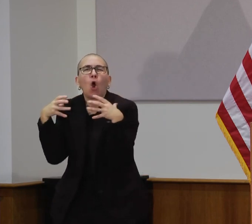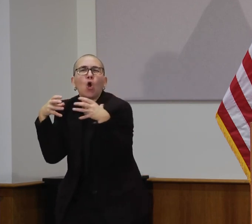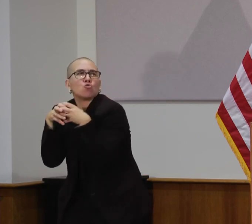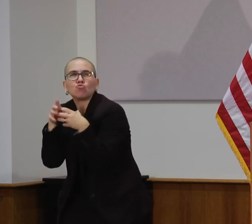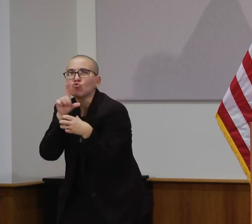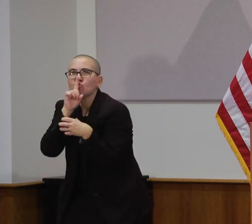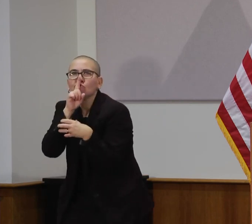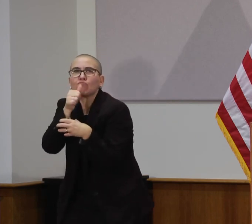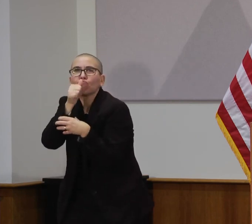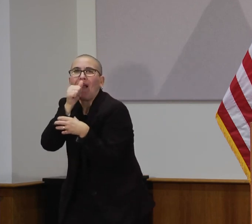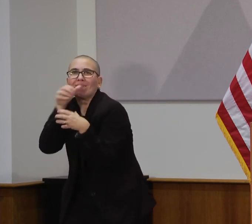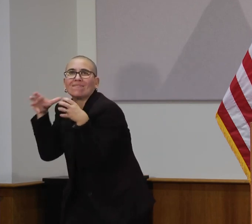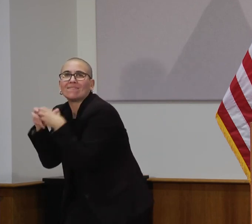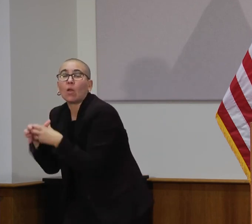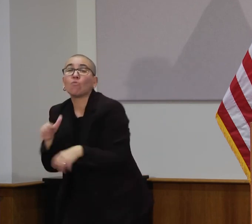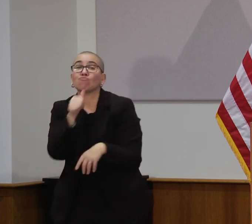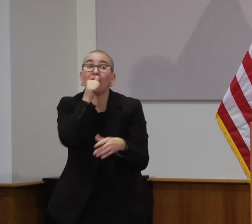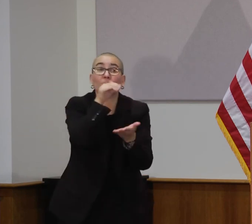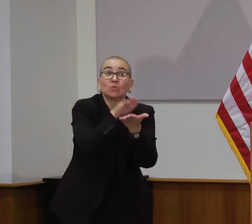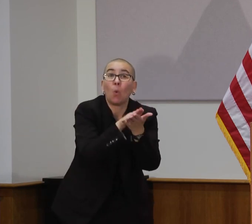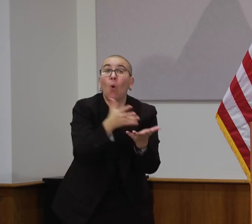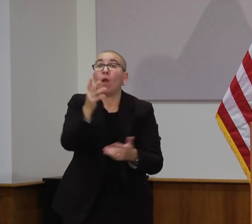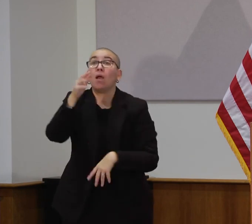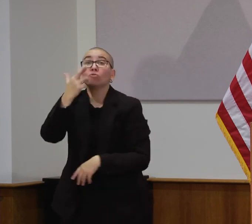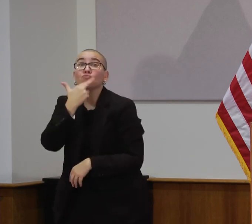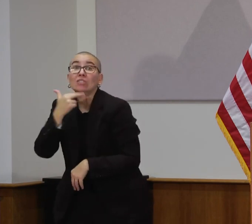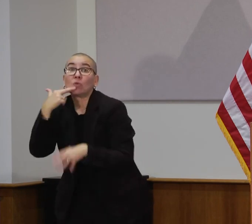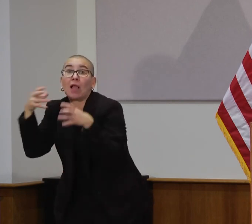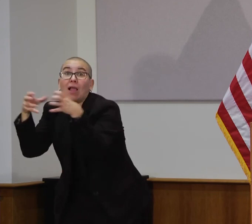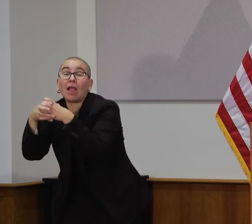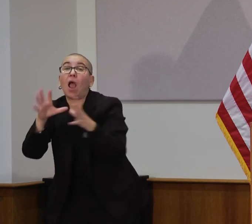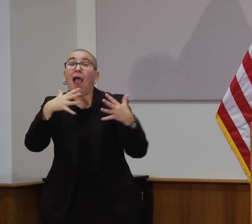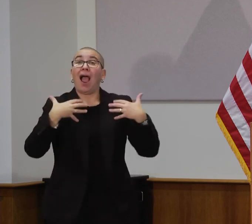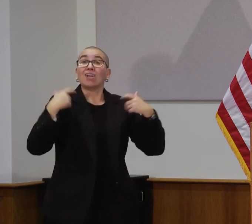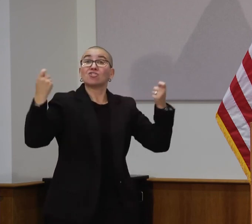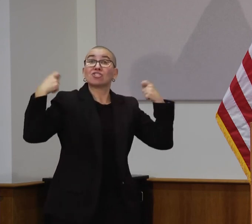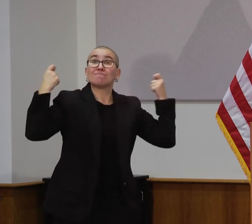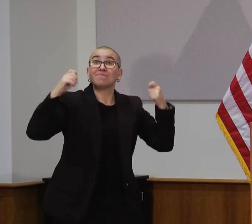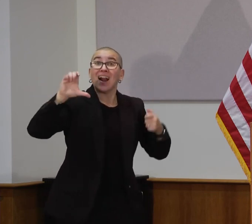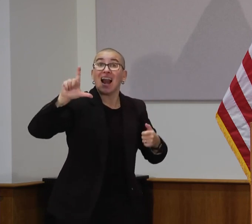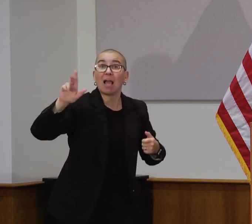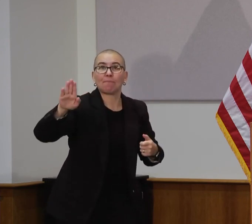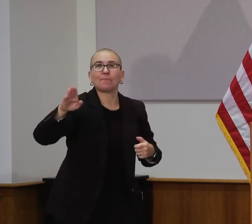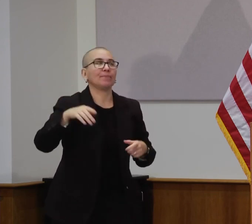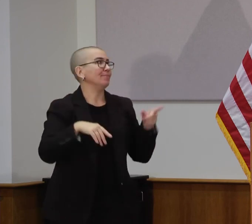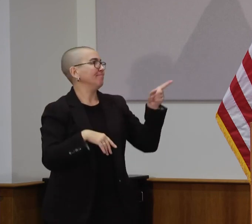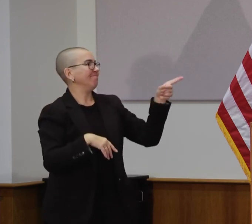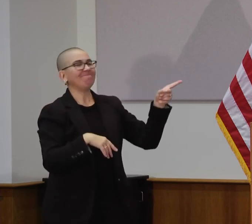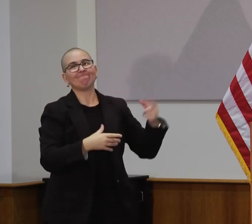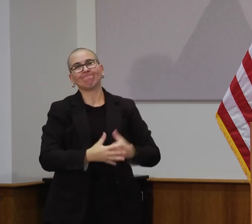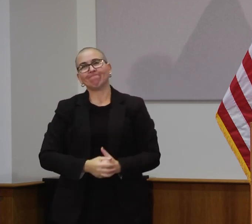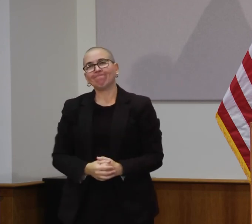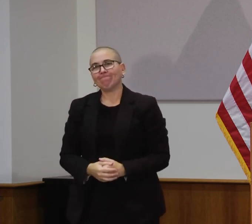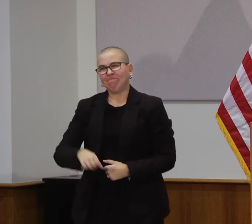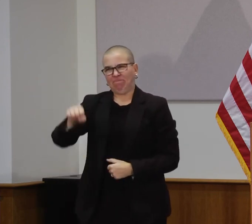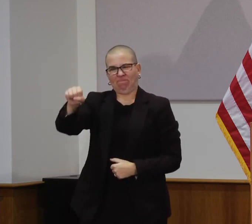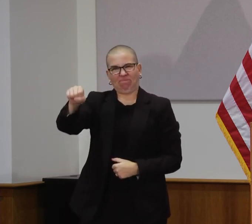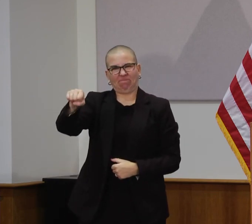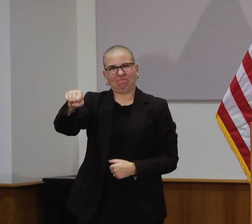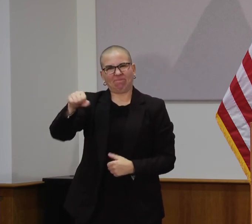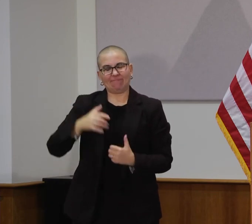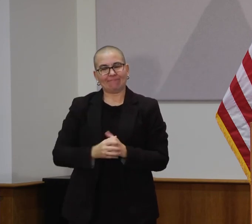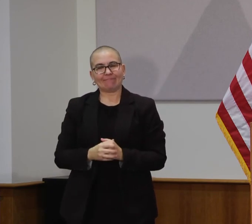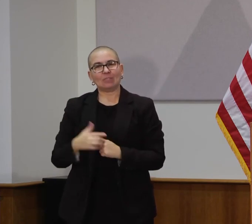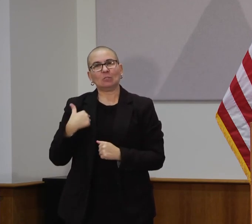health clubs and movie theaters? Yeah, and the observation is right that Tom is making. The question about pulling things back, we've certainly gotten